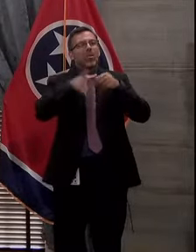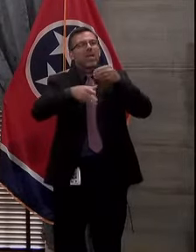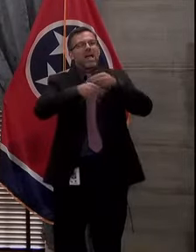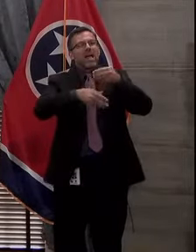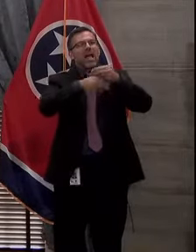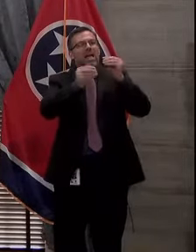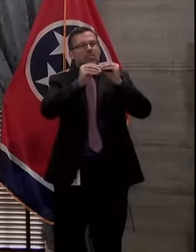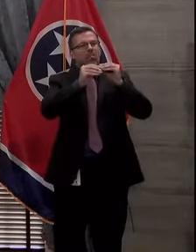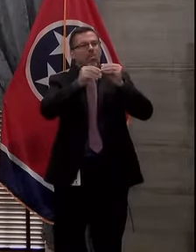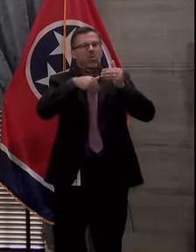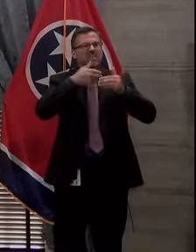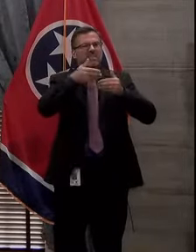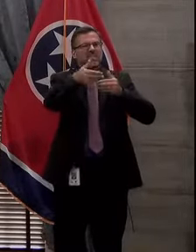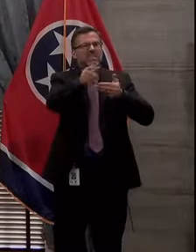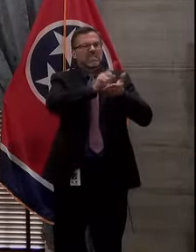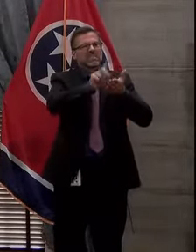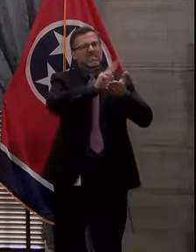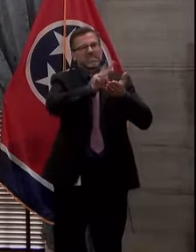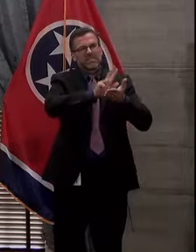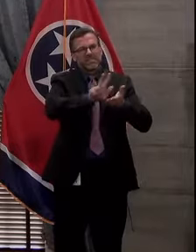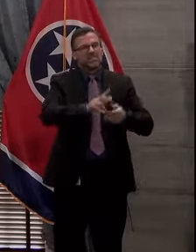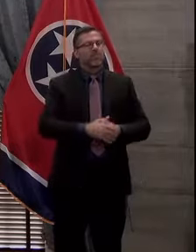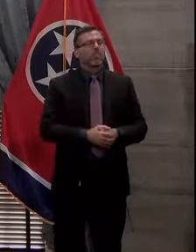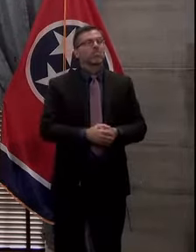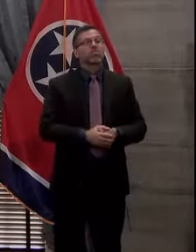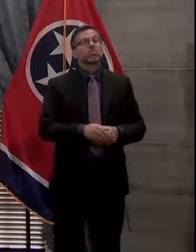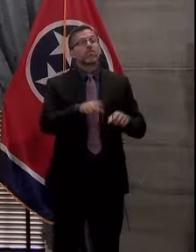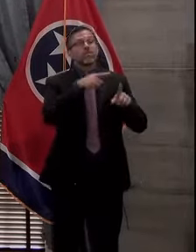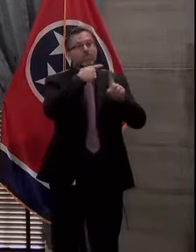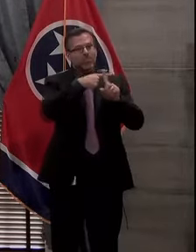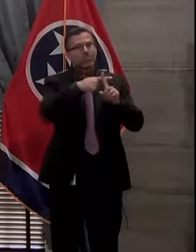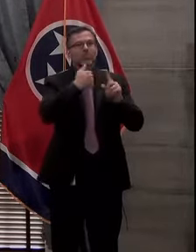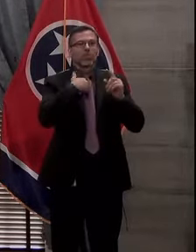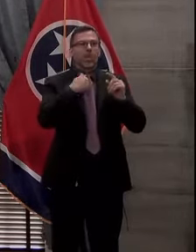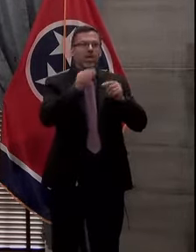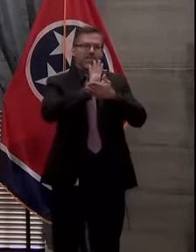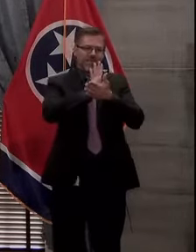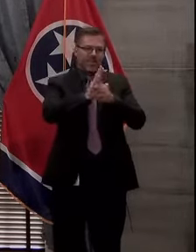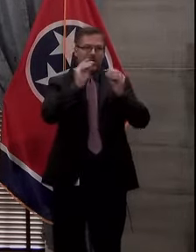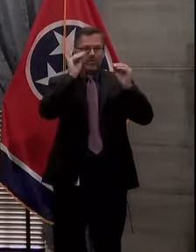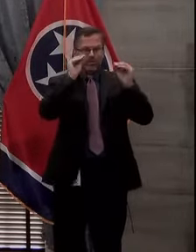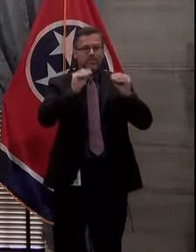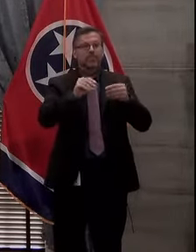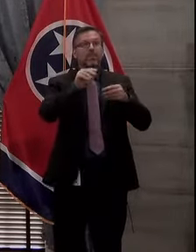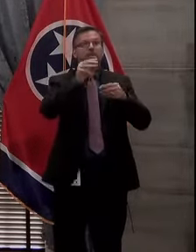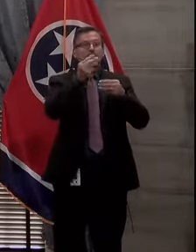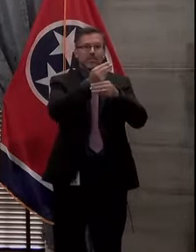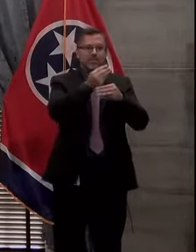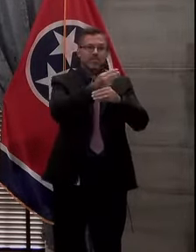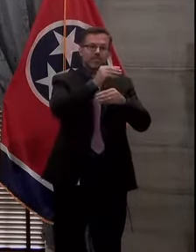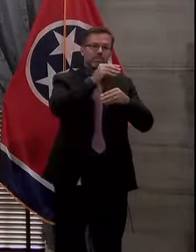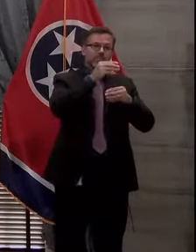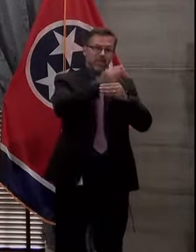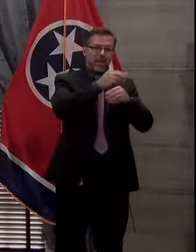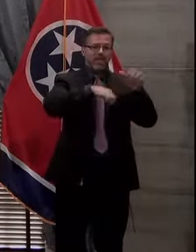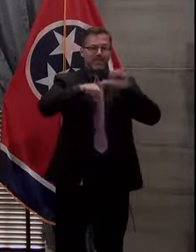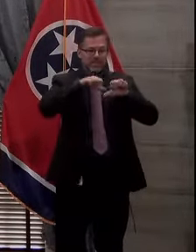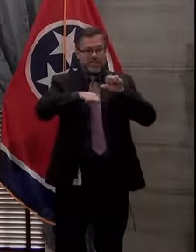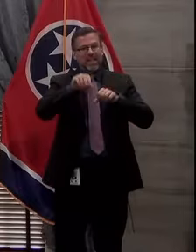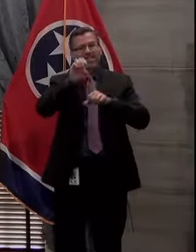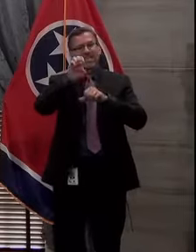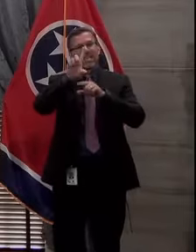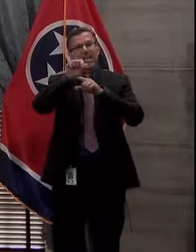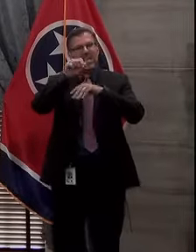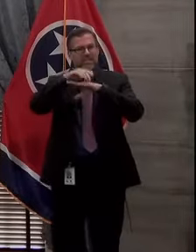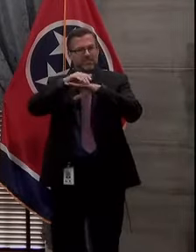weeks. Additionally, we have a series of instructional videos on the site. Those will be in ELA, math, and science, and we will have